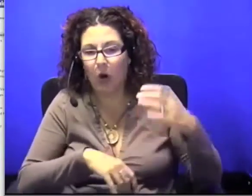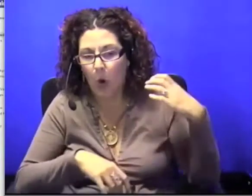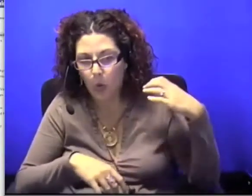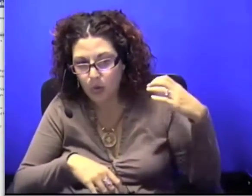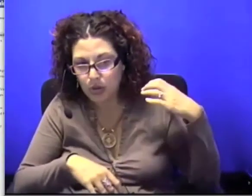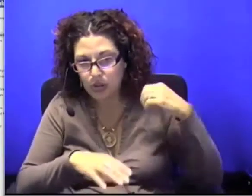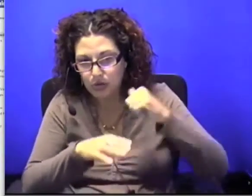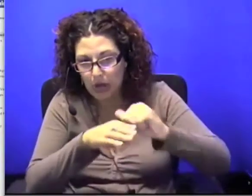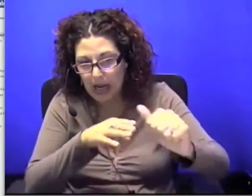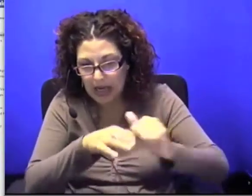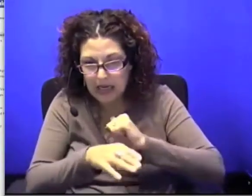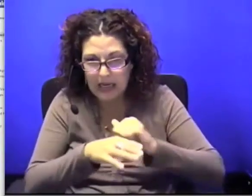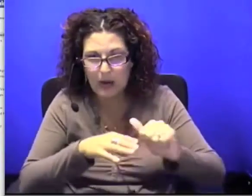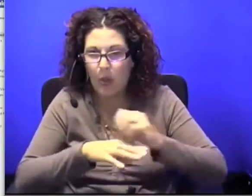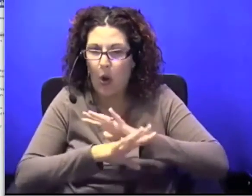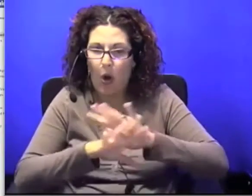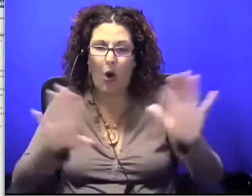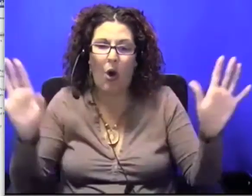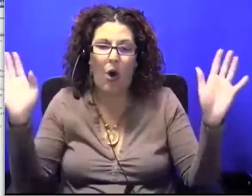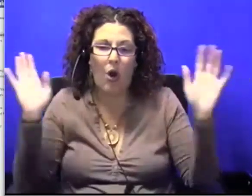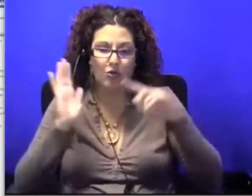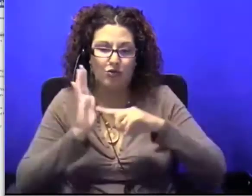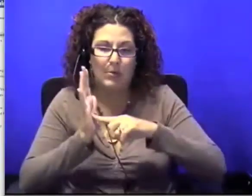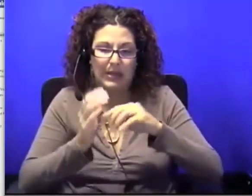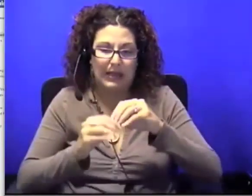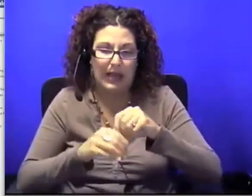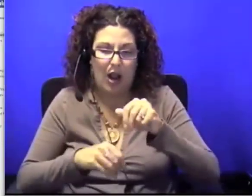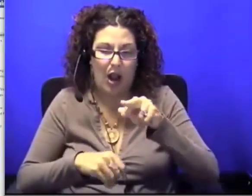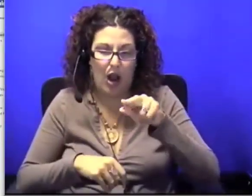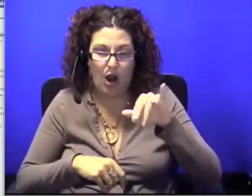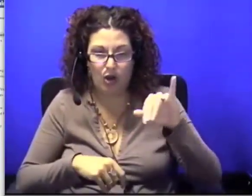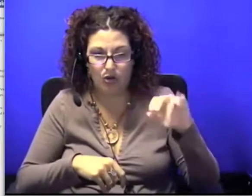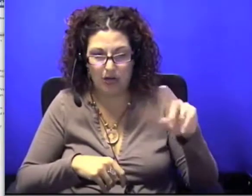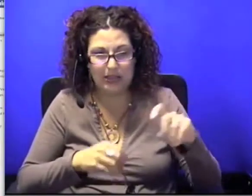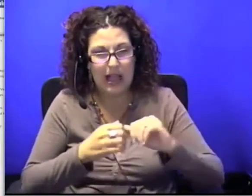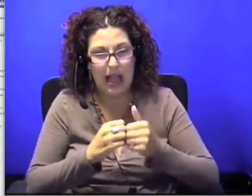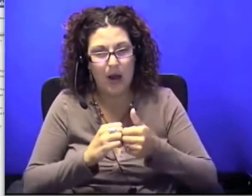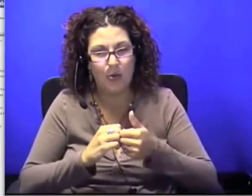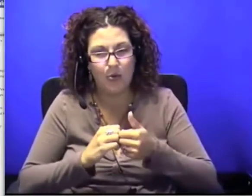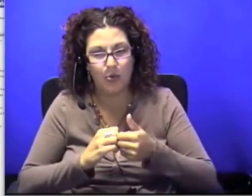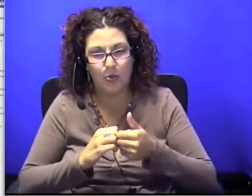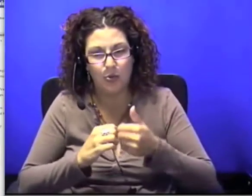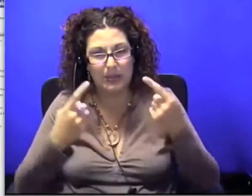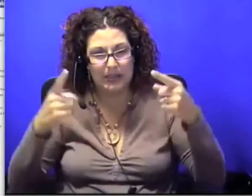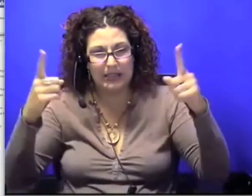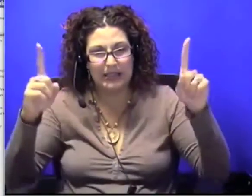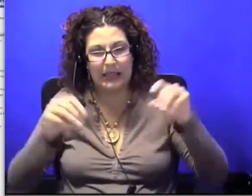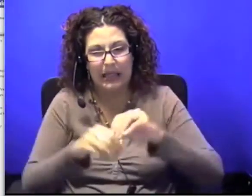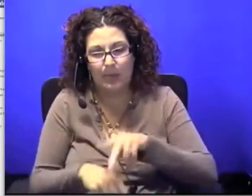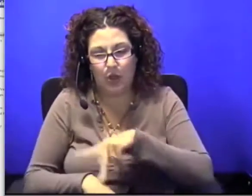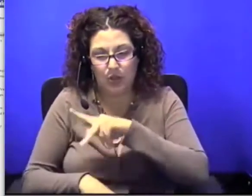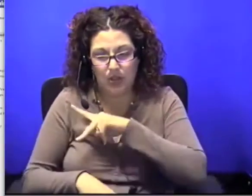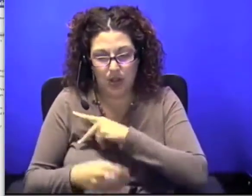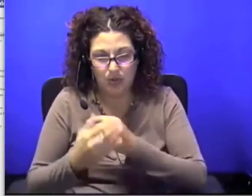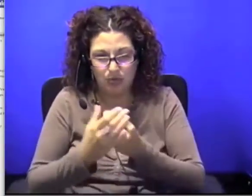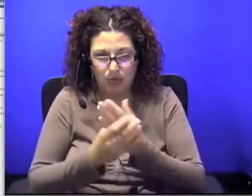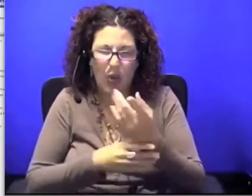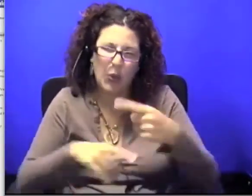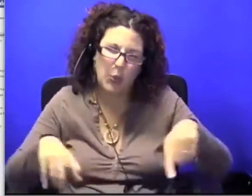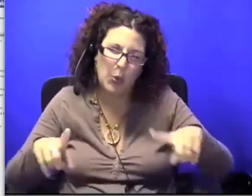and training with all representatives in RX, how to succeed in the personal growth arena. And we all know that